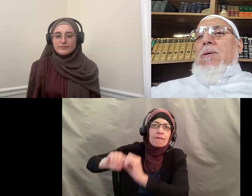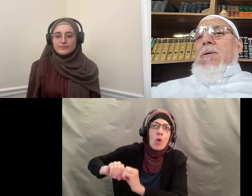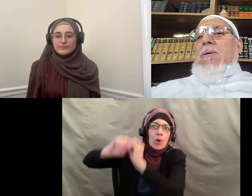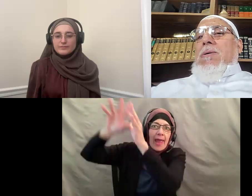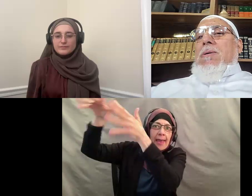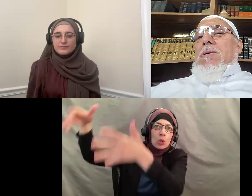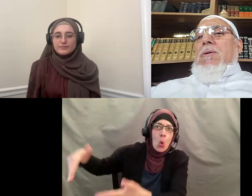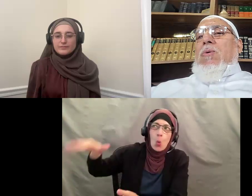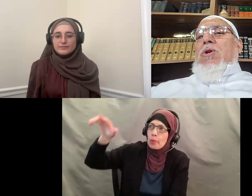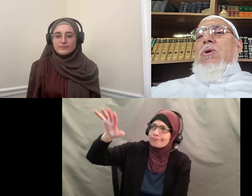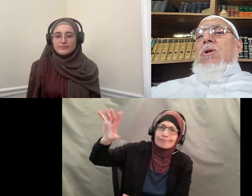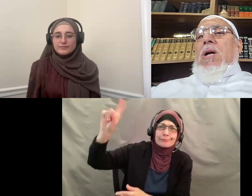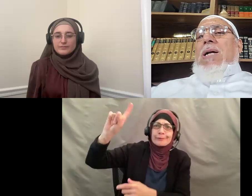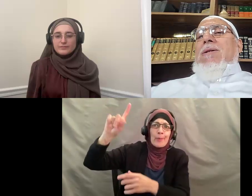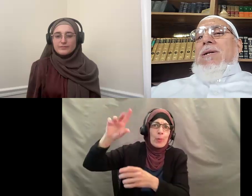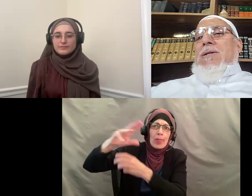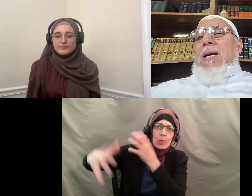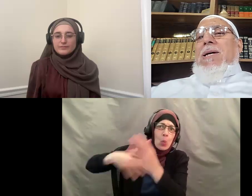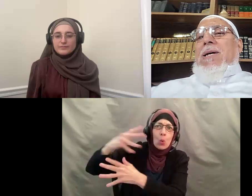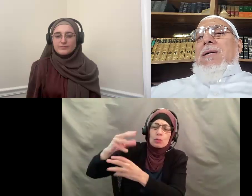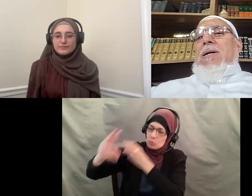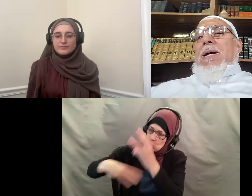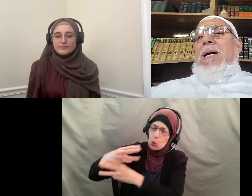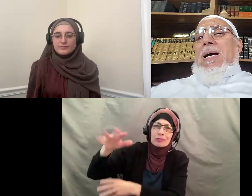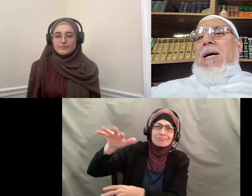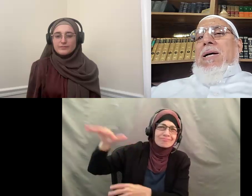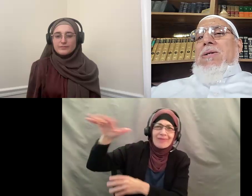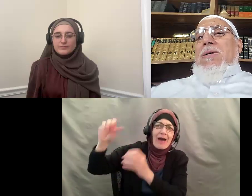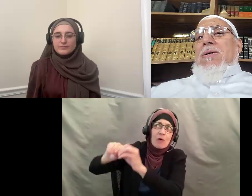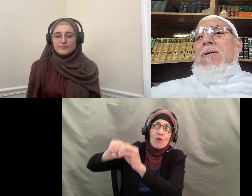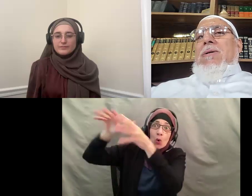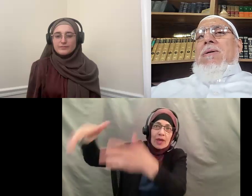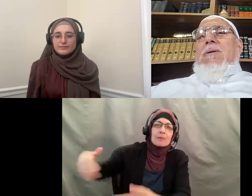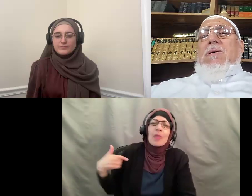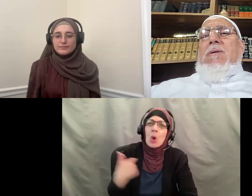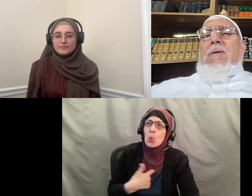somewhere, we should not take it as